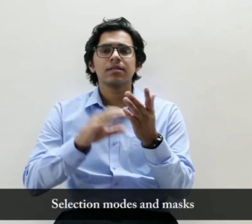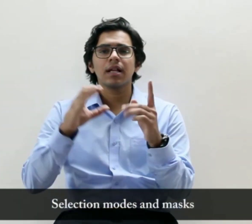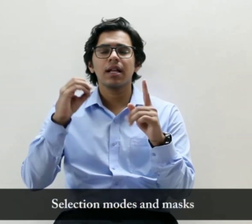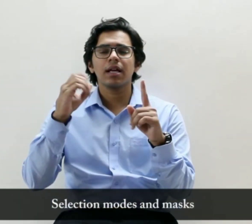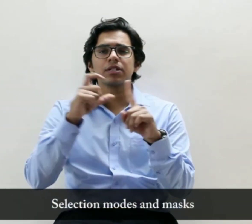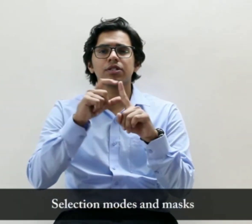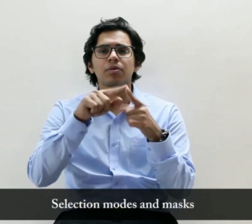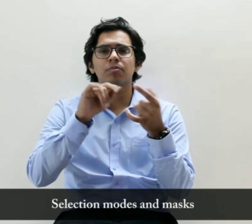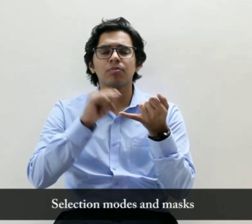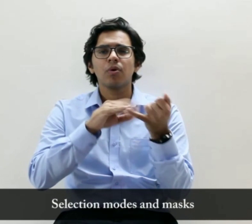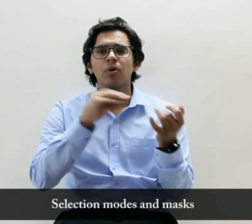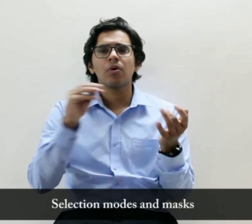Selection modes and mask.